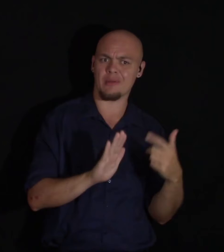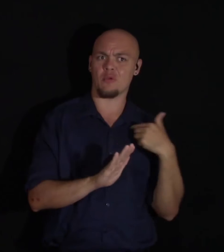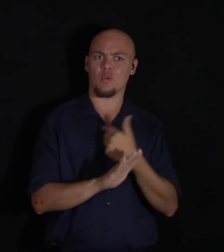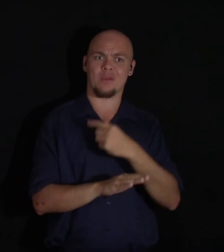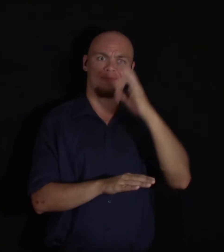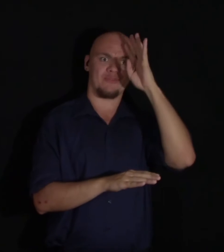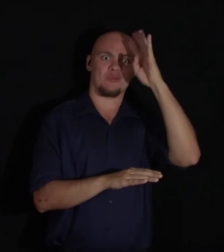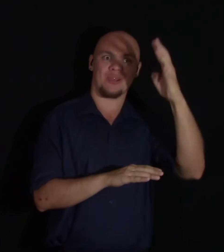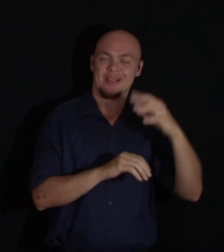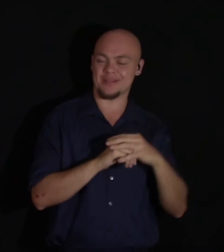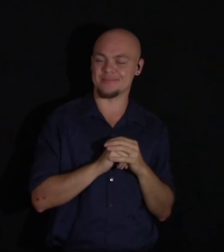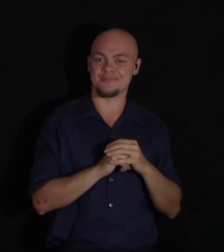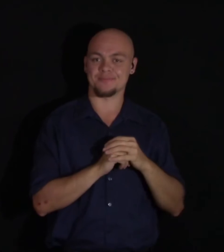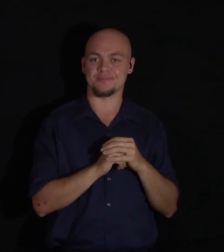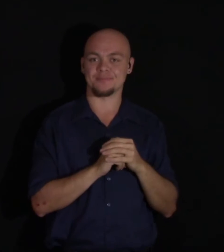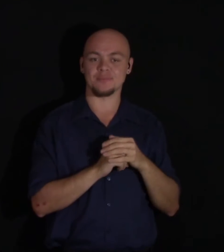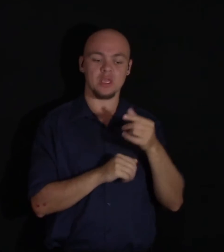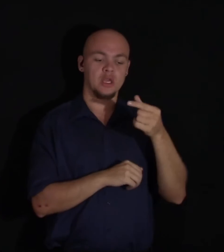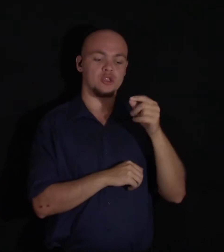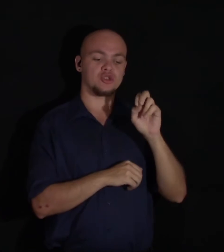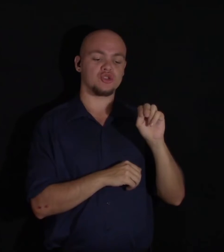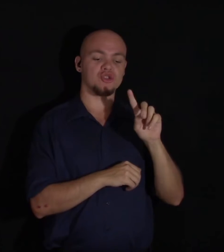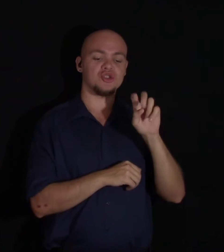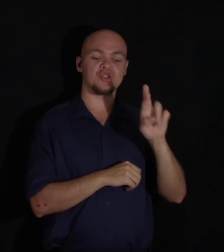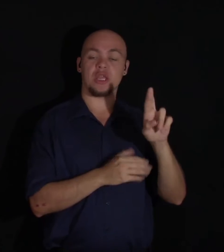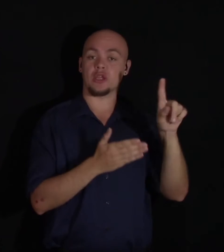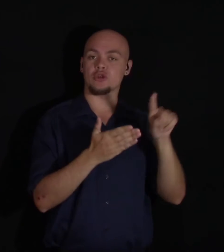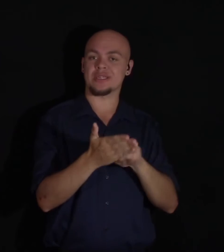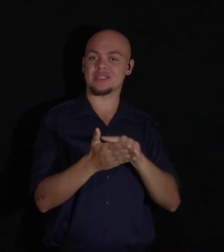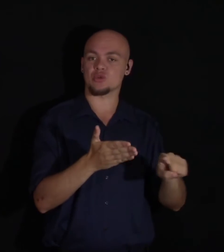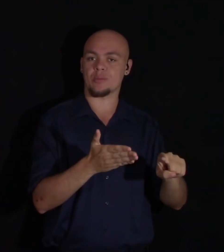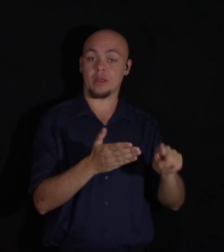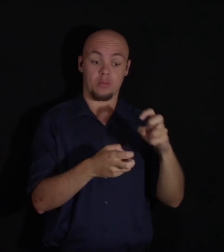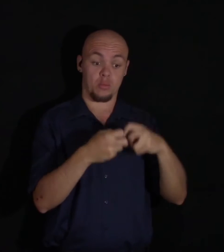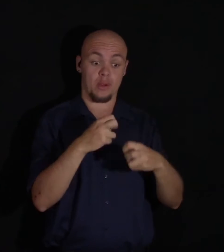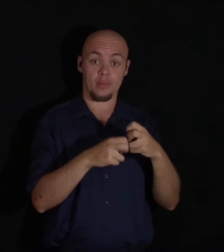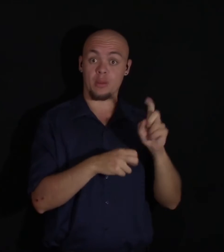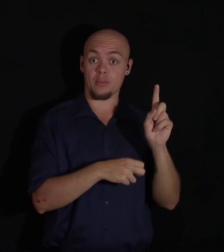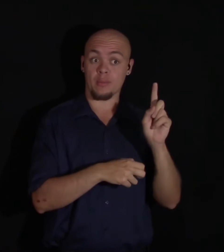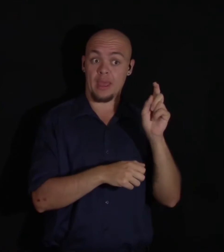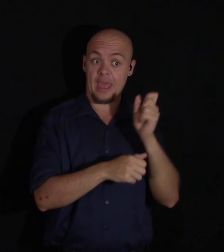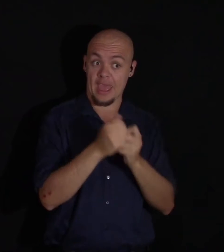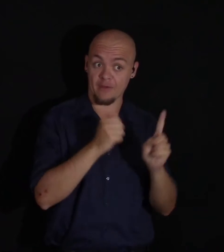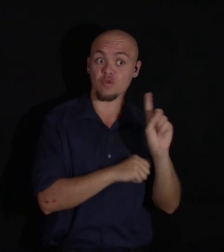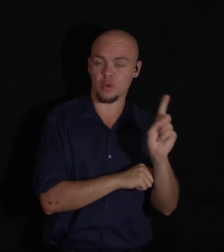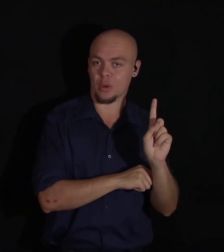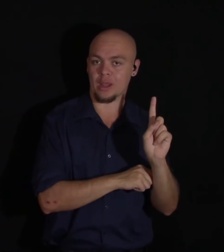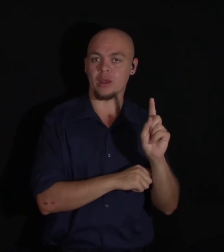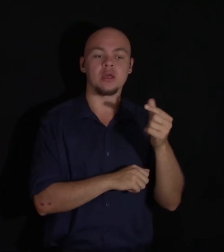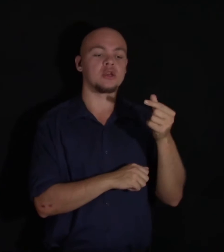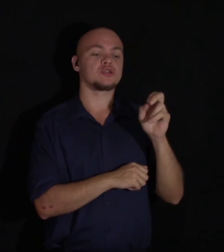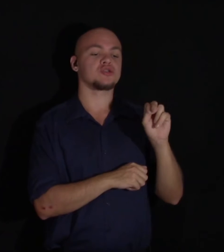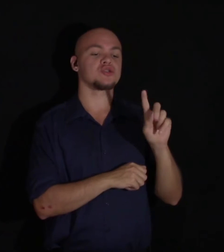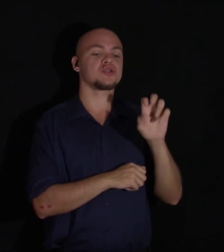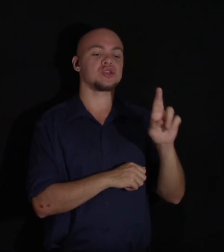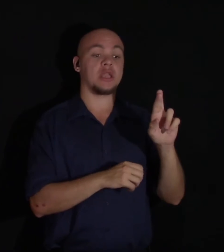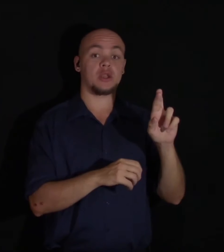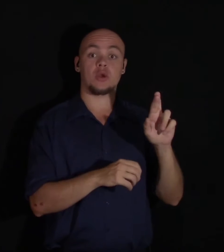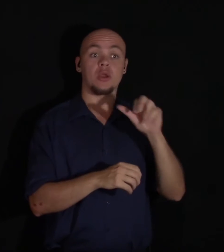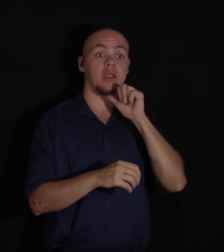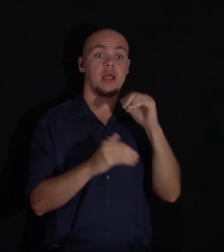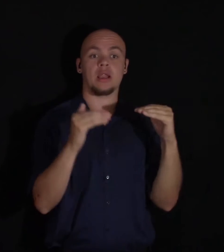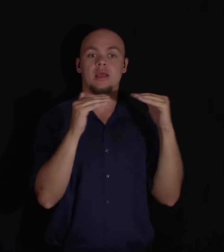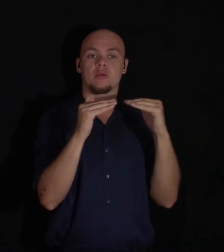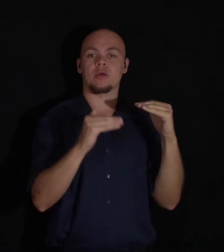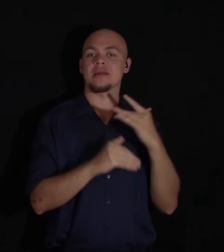men. You see, gender discrimination is a problem everywhere. When the term gender inequality is mentioned, we